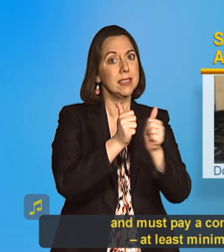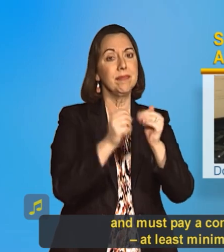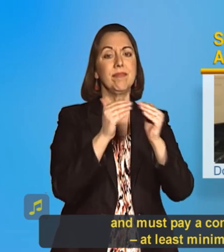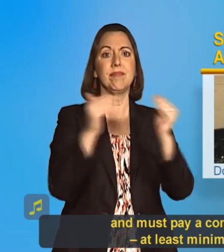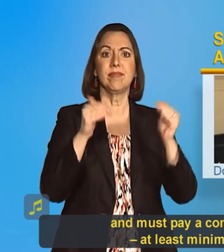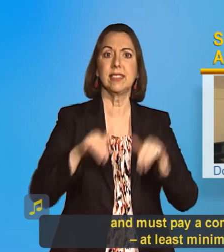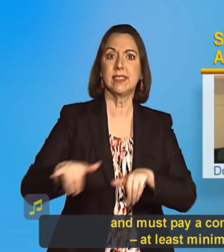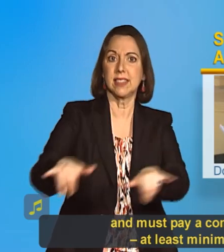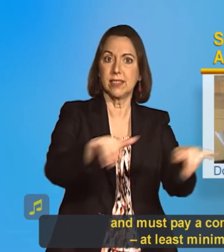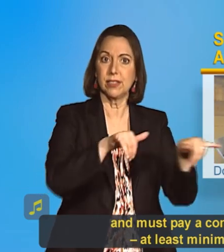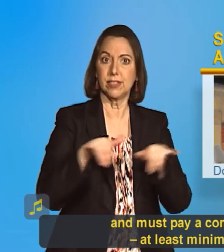wage.